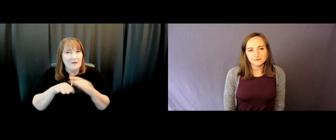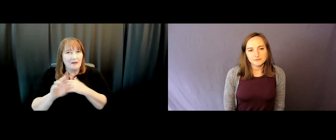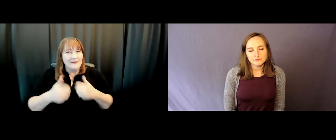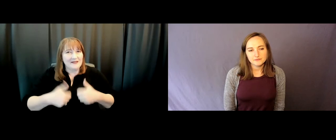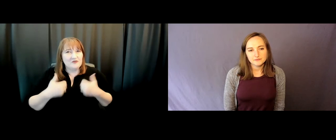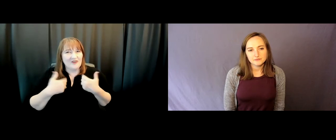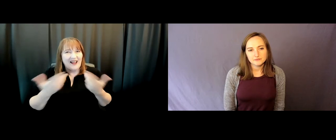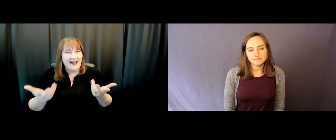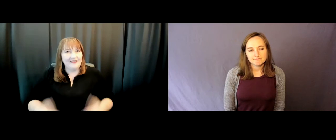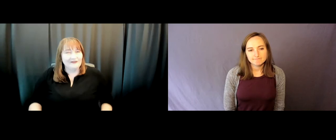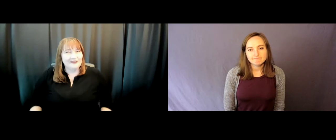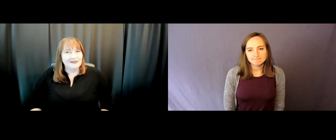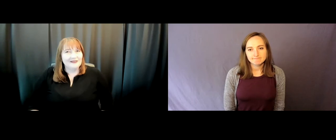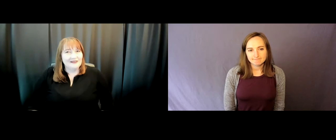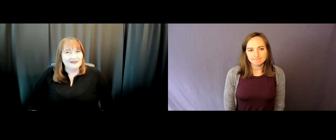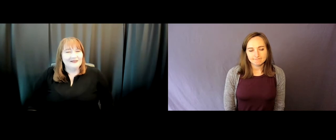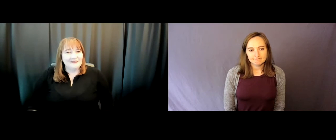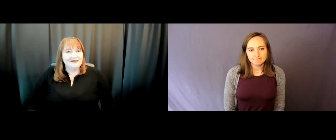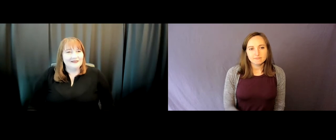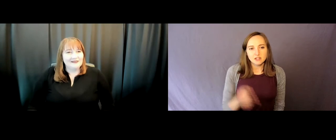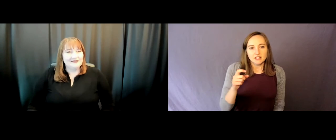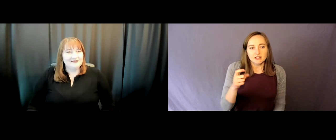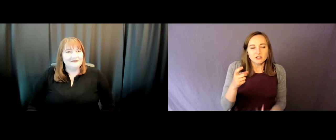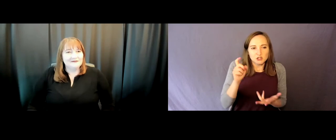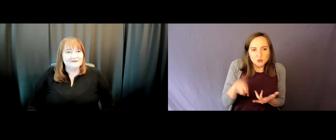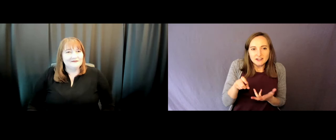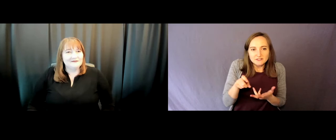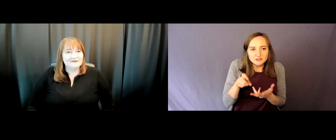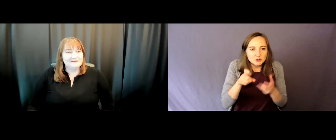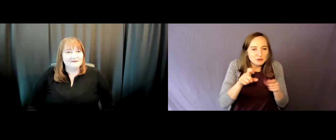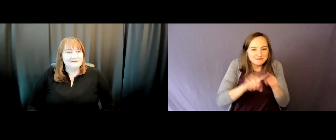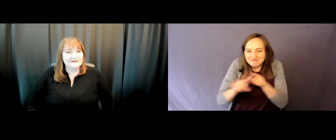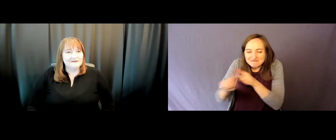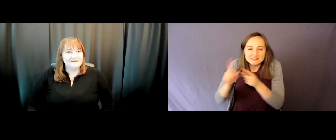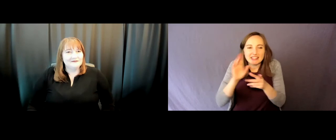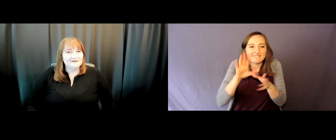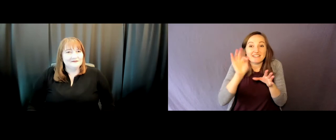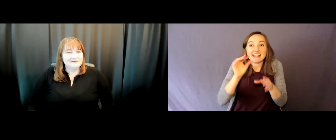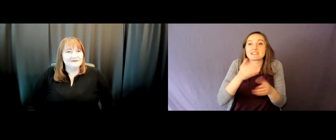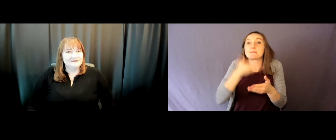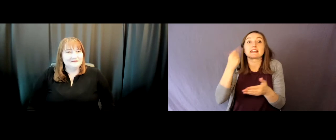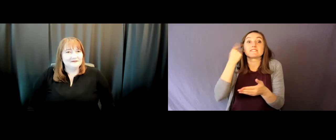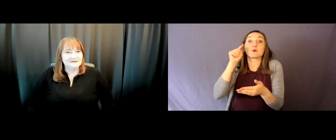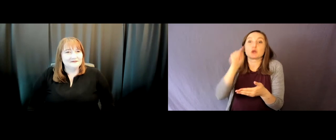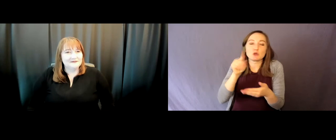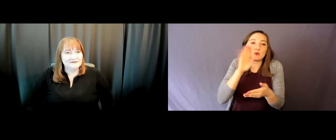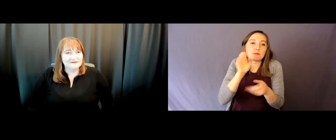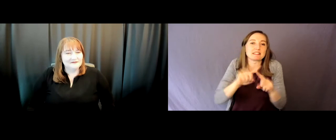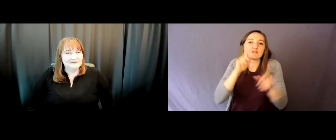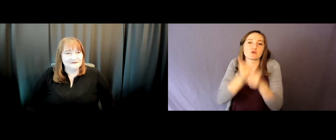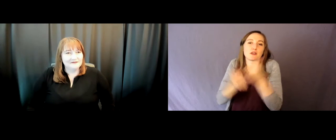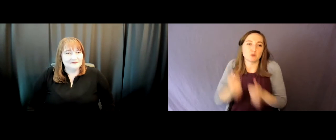the best Reiki practitioner for you is going to be a different experience for everyone. Are there